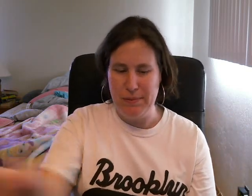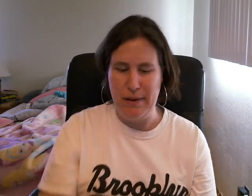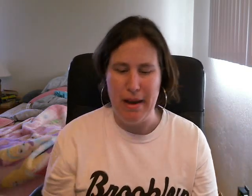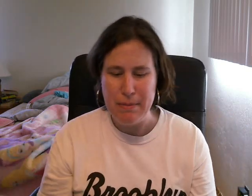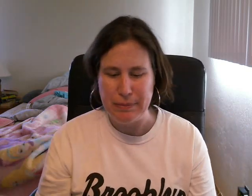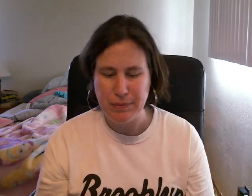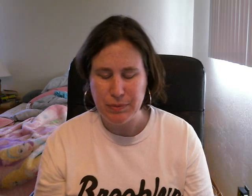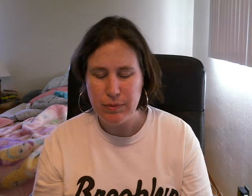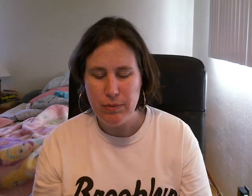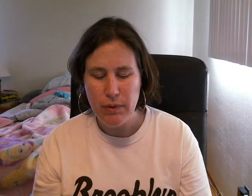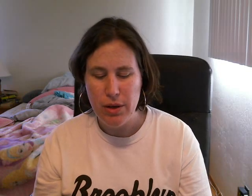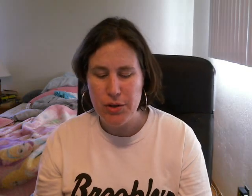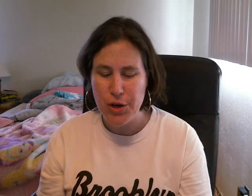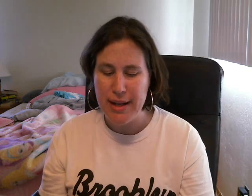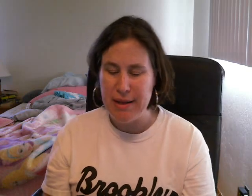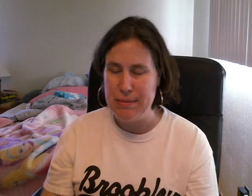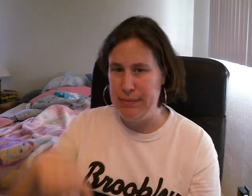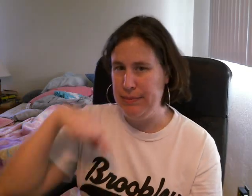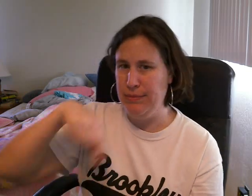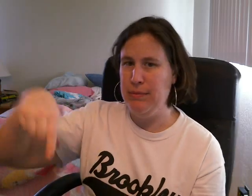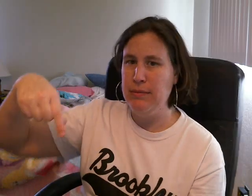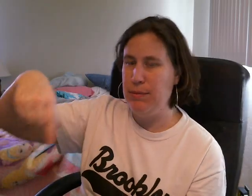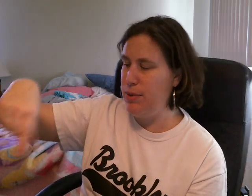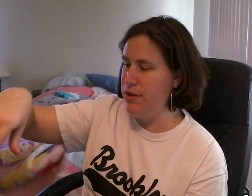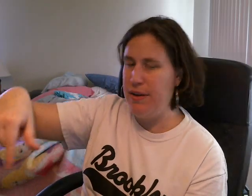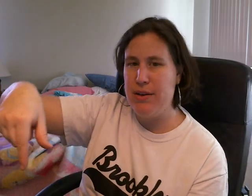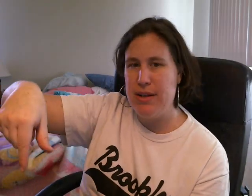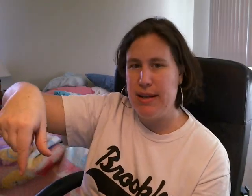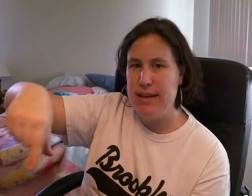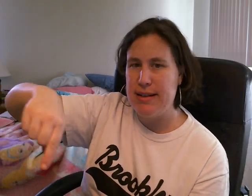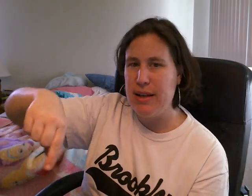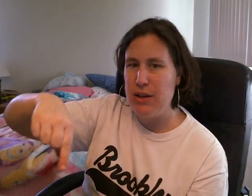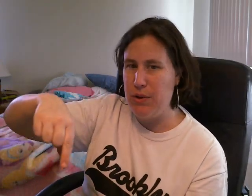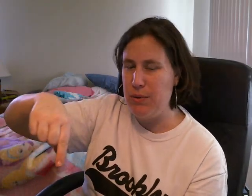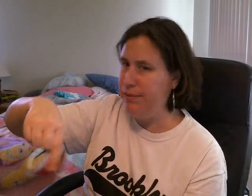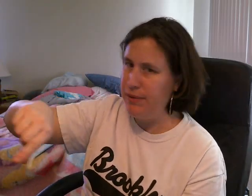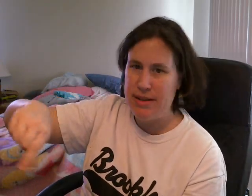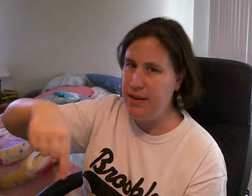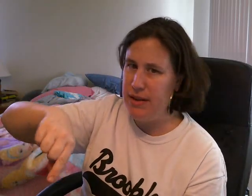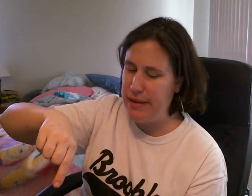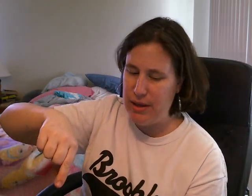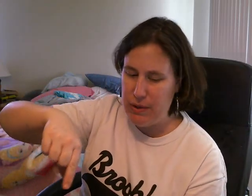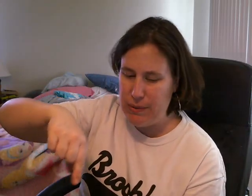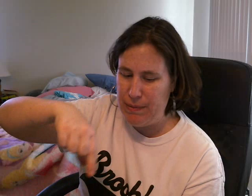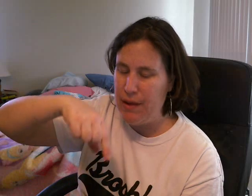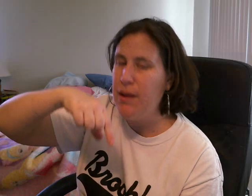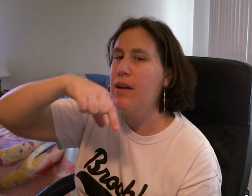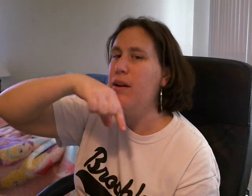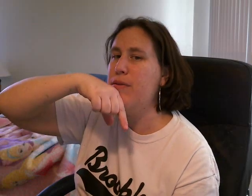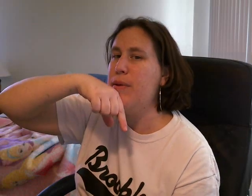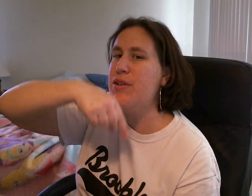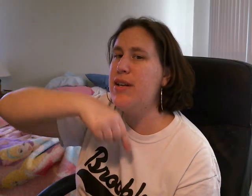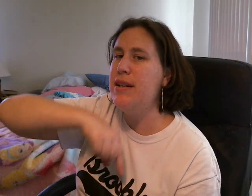Okay? Turkey. Put your fingers like this, like a Q. Doesn't have anything but a Q. Go from your chin